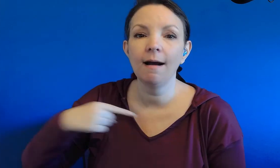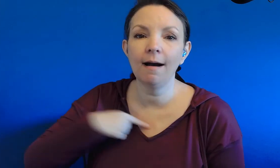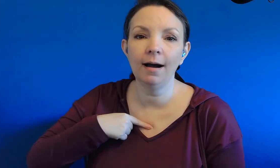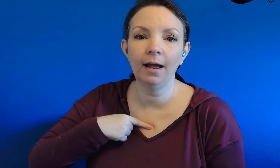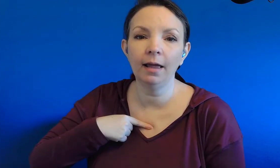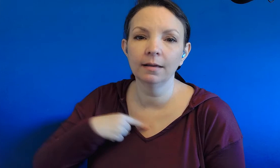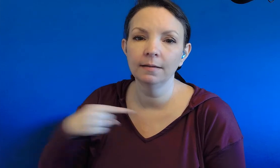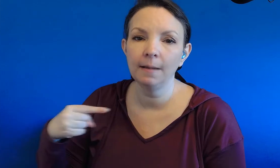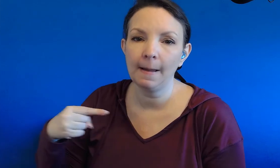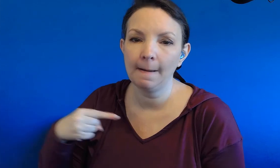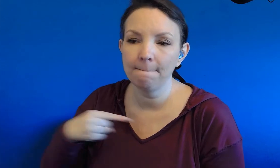I, me.